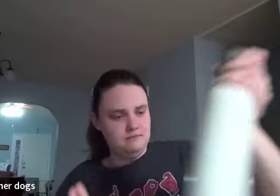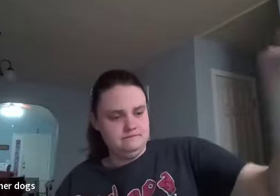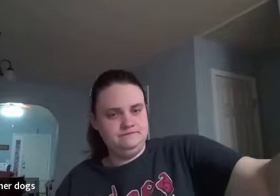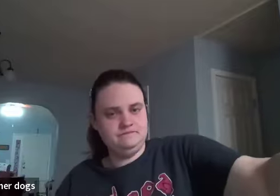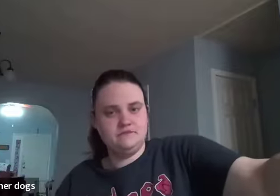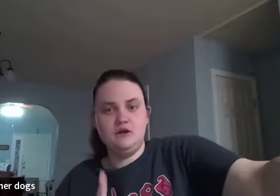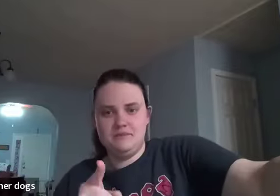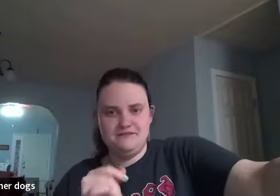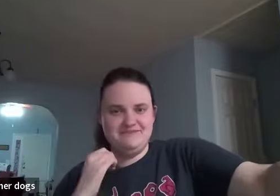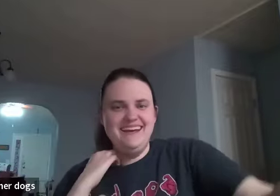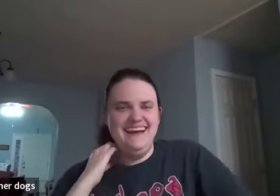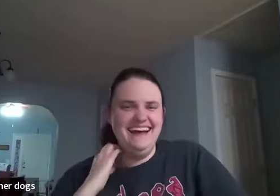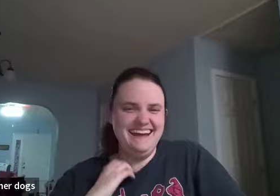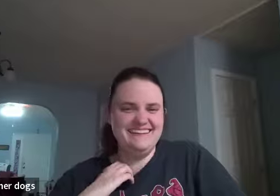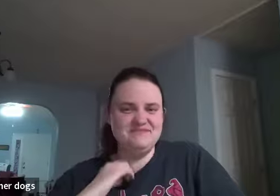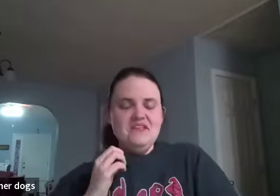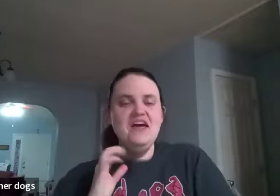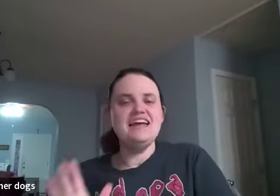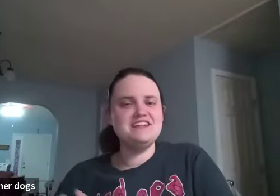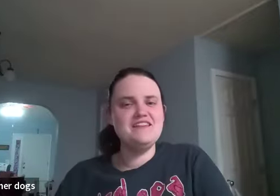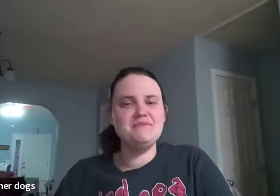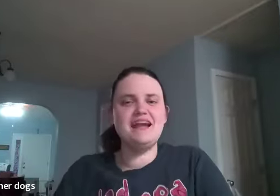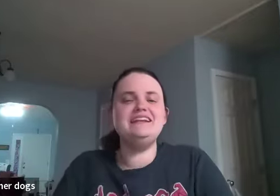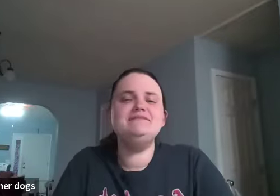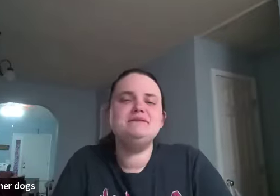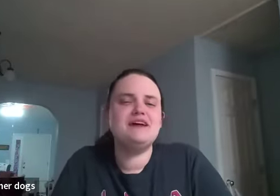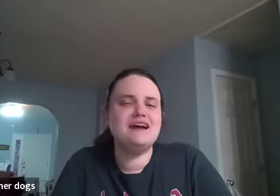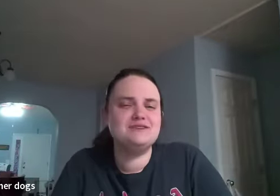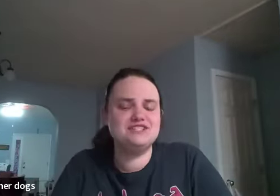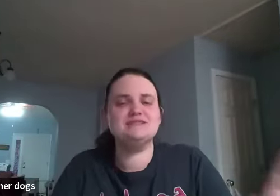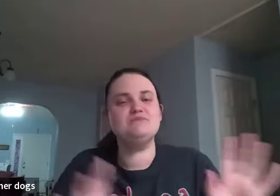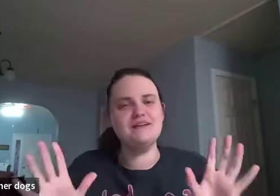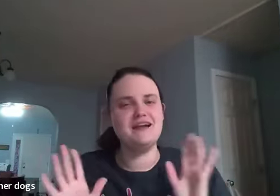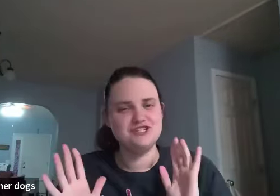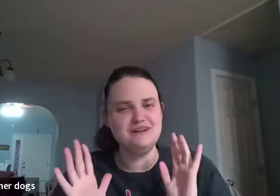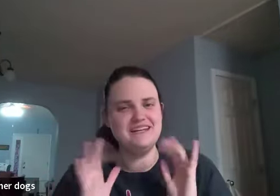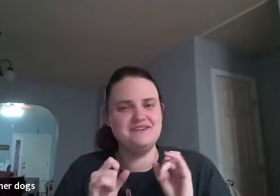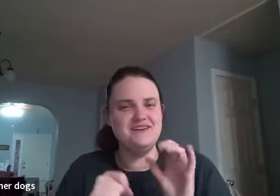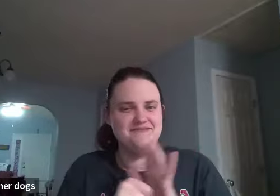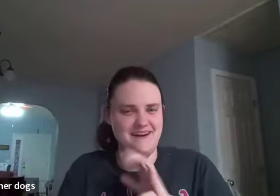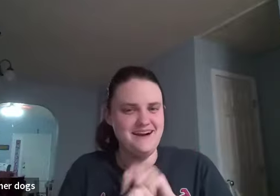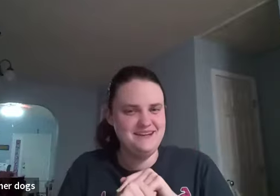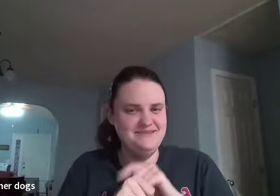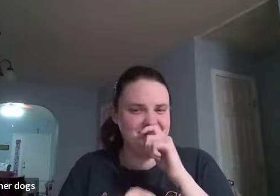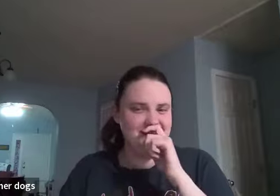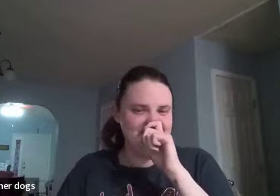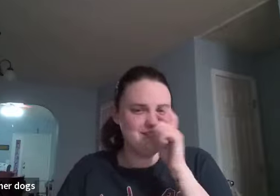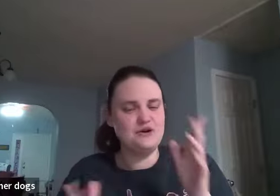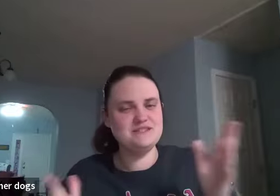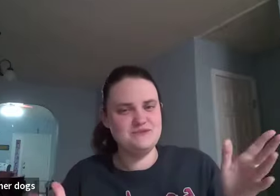Well, okay, perfect. It's not like I'm like, I need people to ask questions. It's more like I just want to give enough time so someone